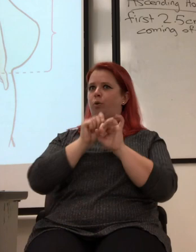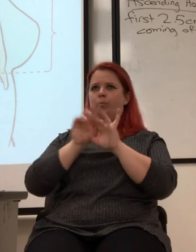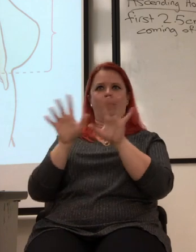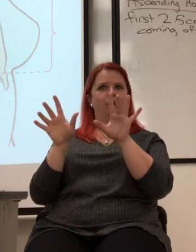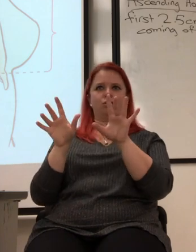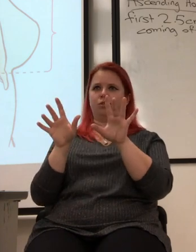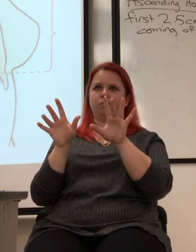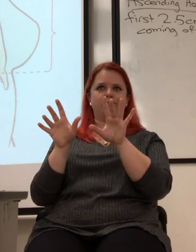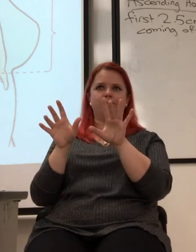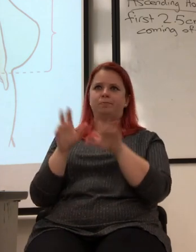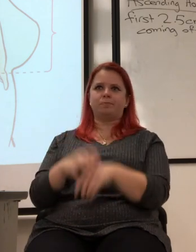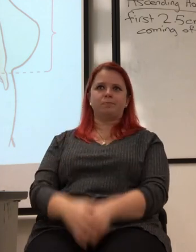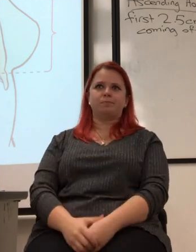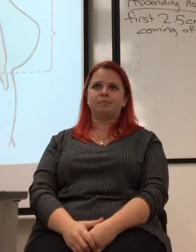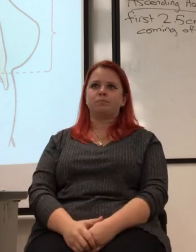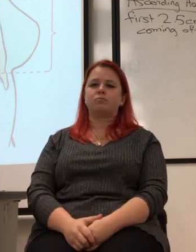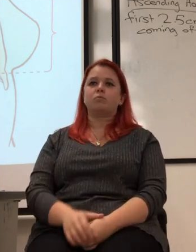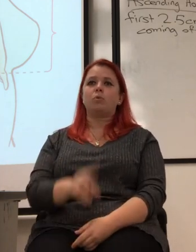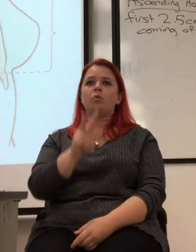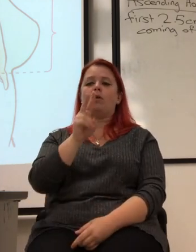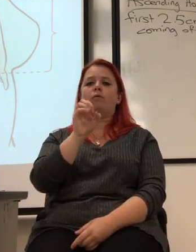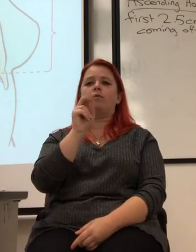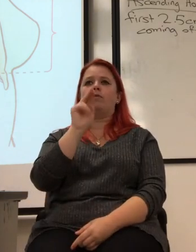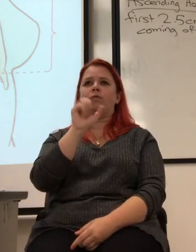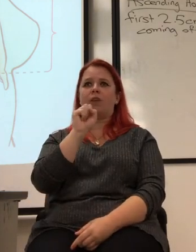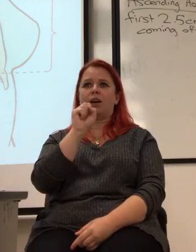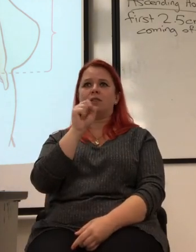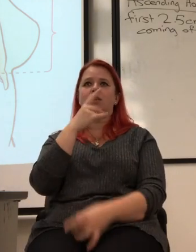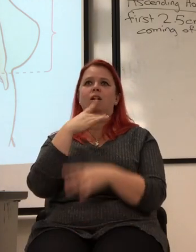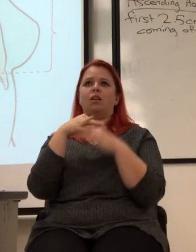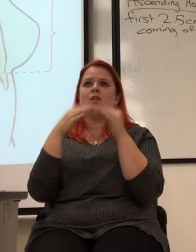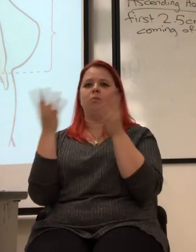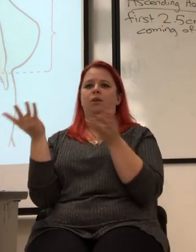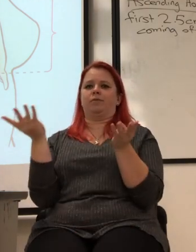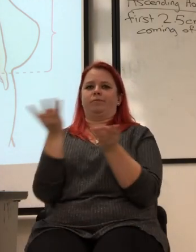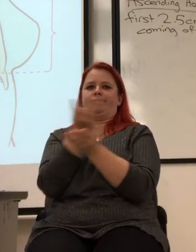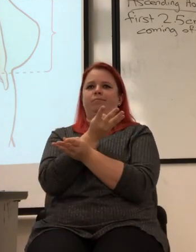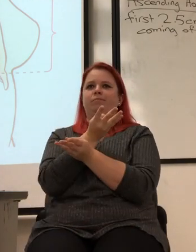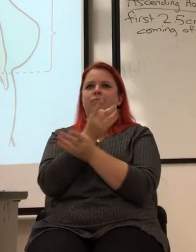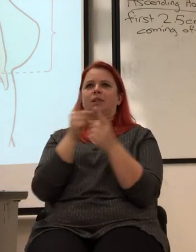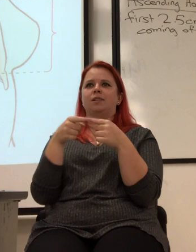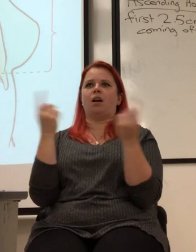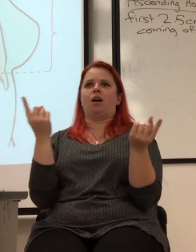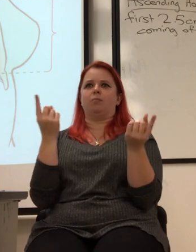branches. For veins, blood is flowing in the opposite way.